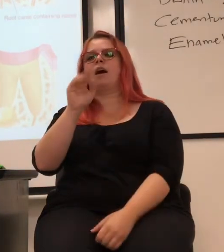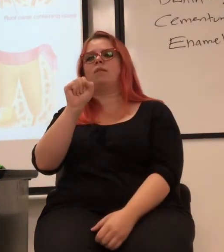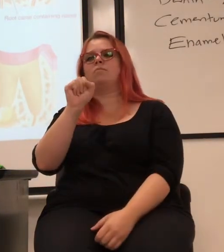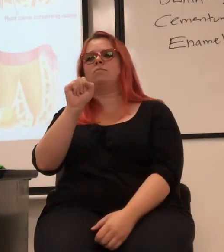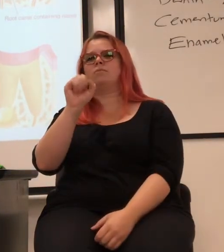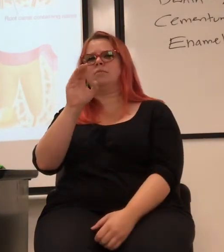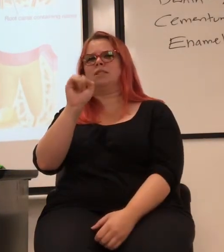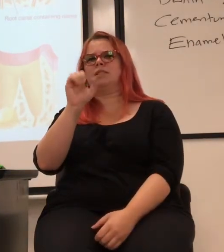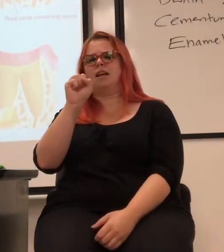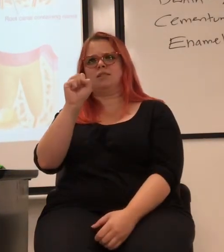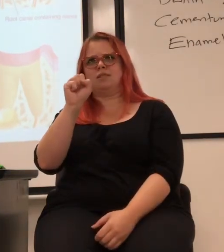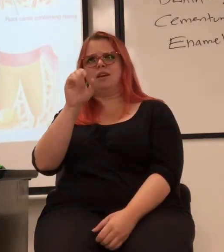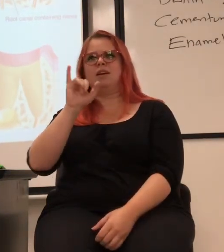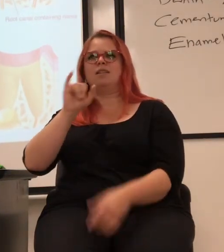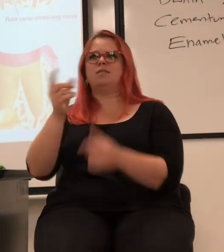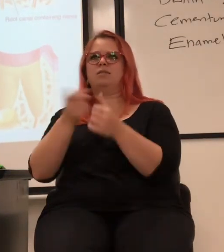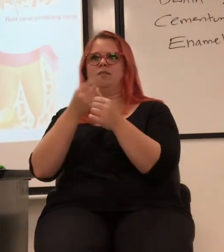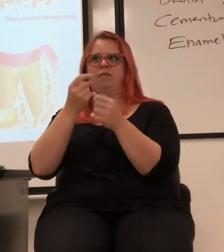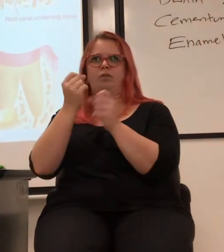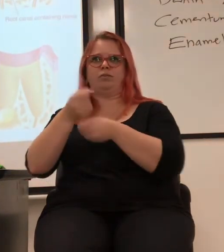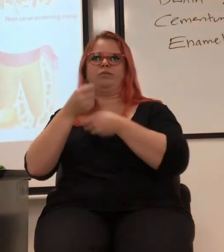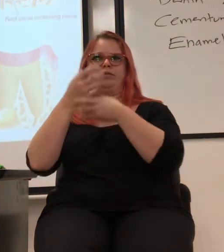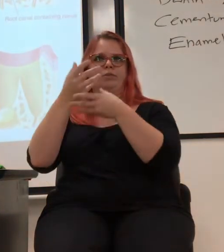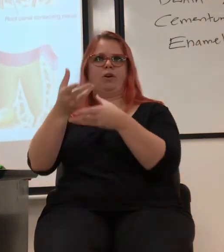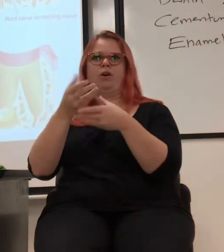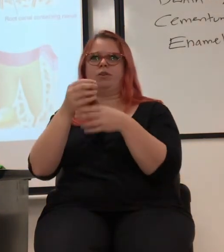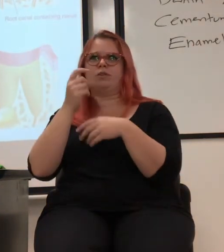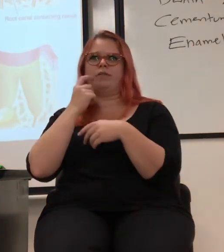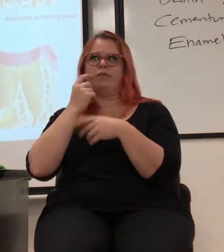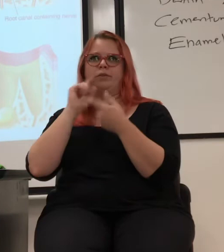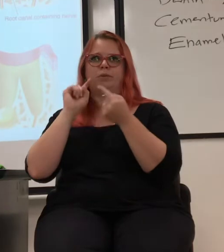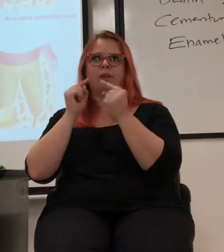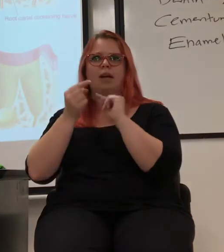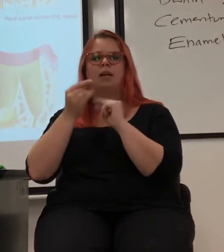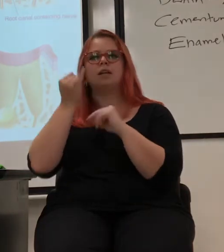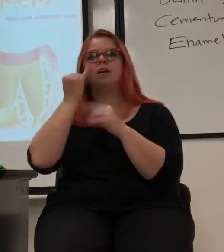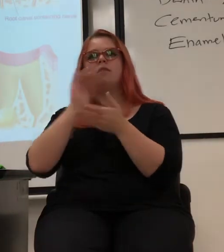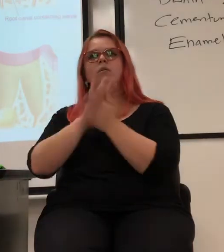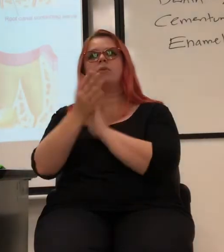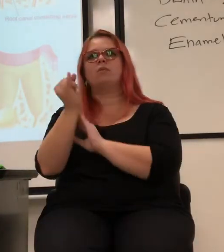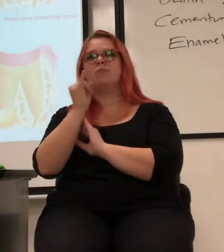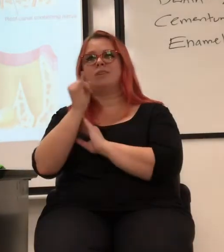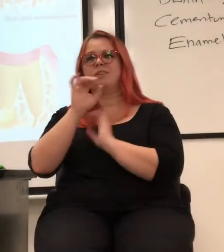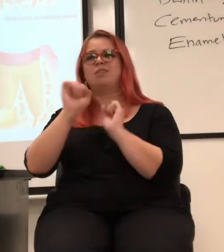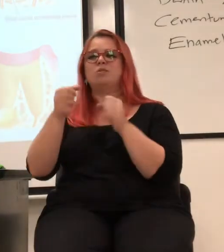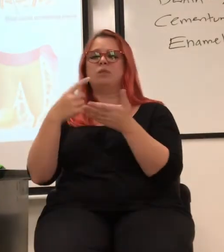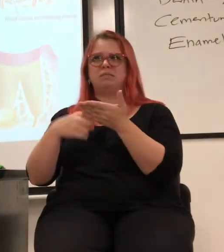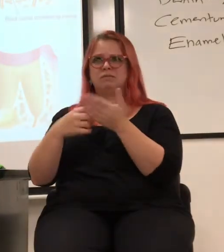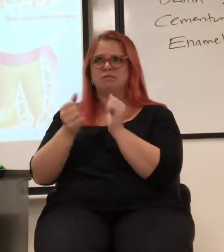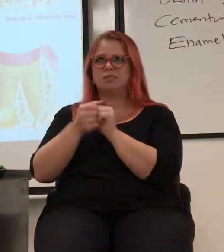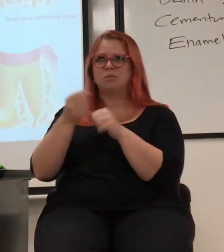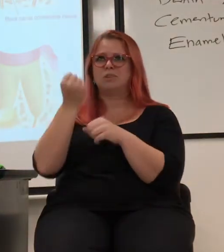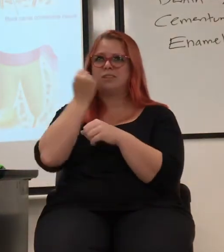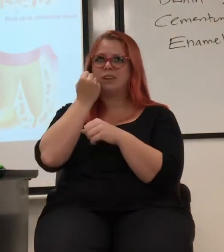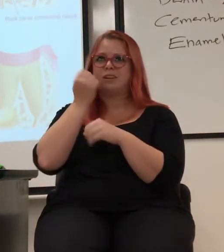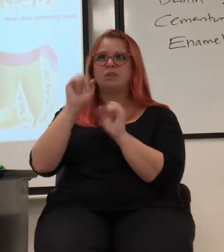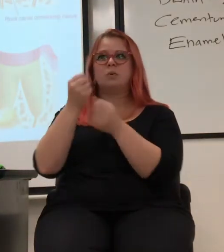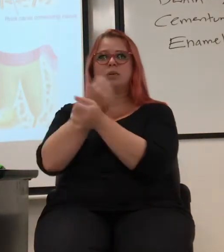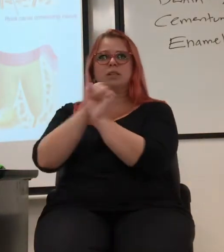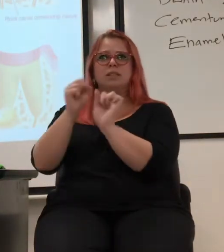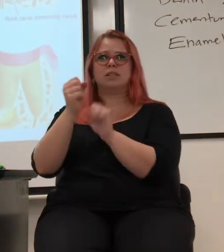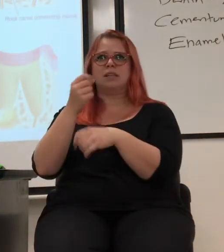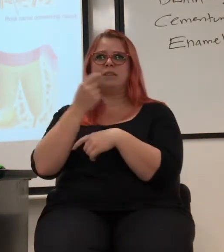#1 cause of toothache. Okay? So if it gets infected, you can talk to your dentist. You can either save the tooth and get a root canal